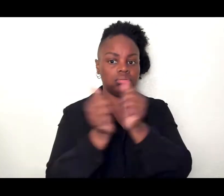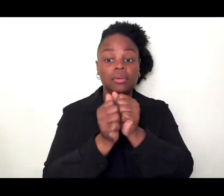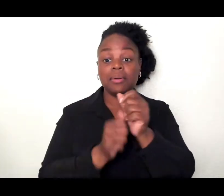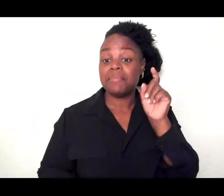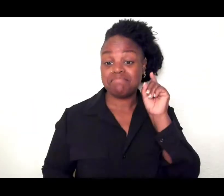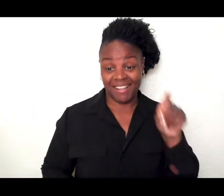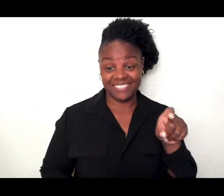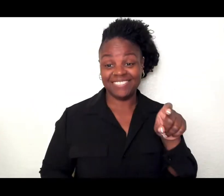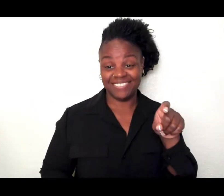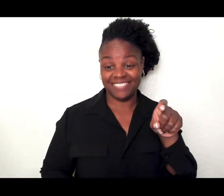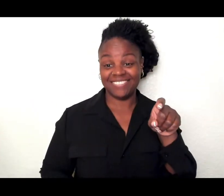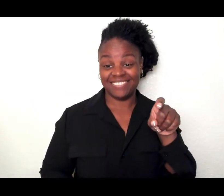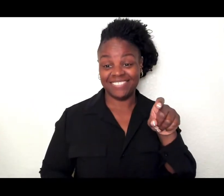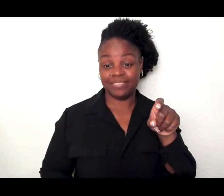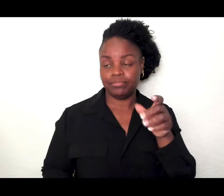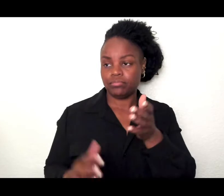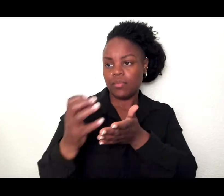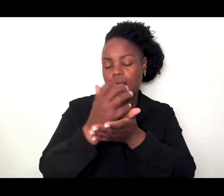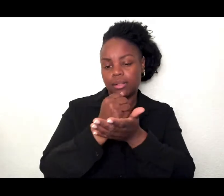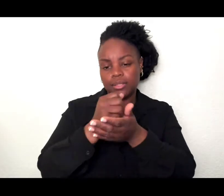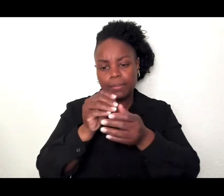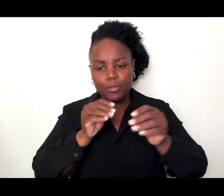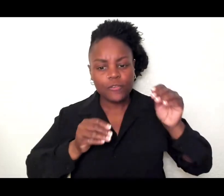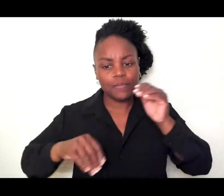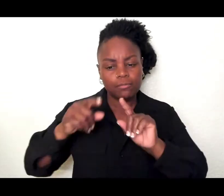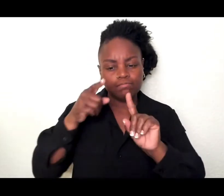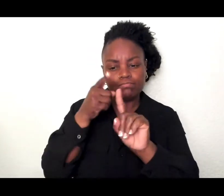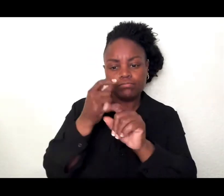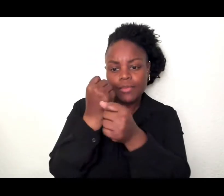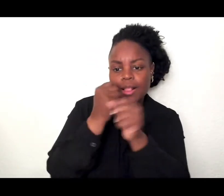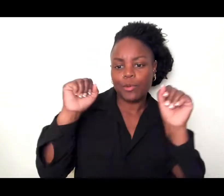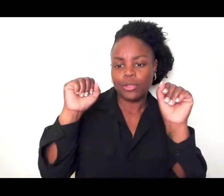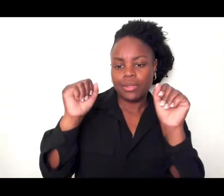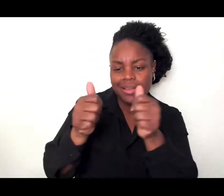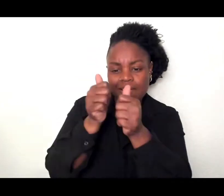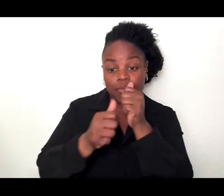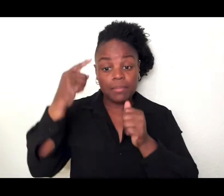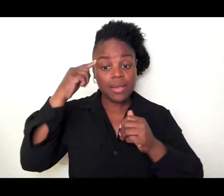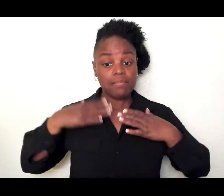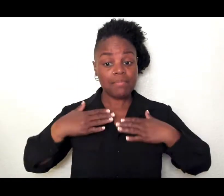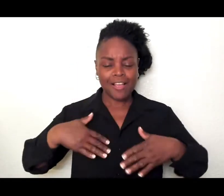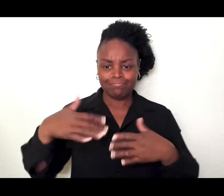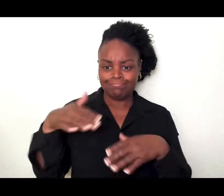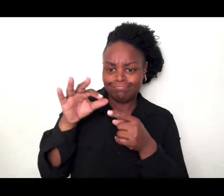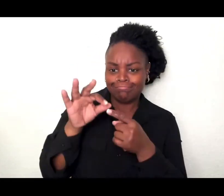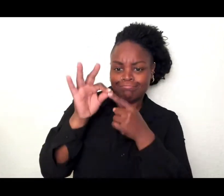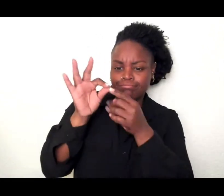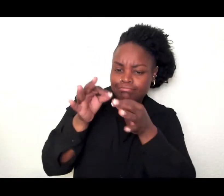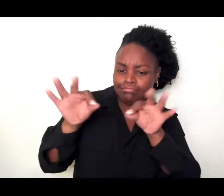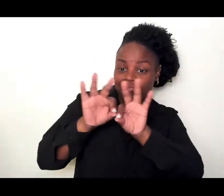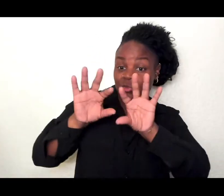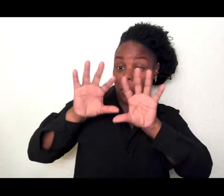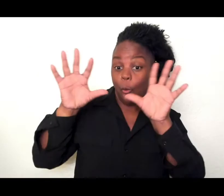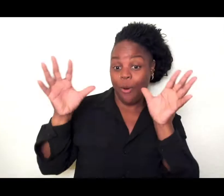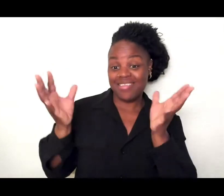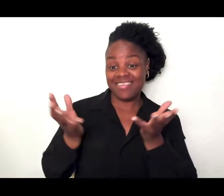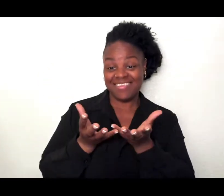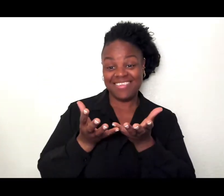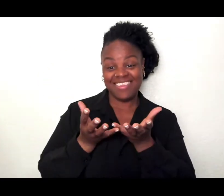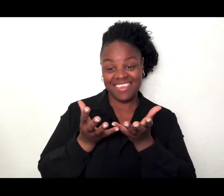together. In our collective movement toward liberation, with every body-mind unique and essential to the